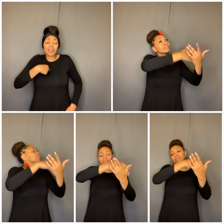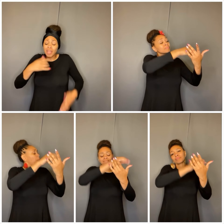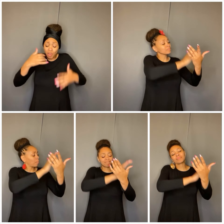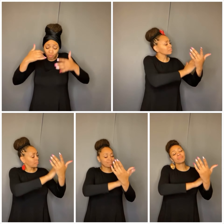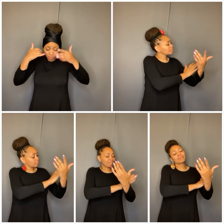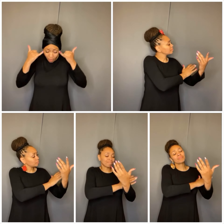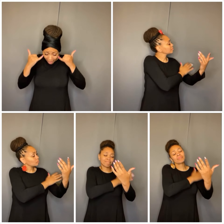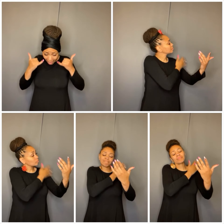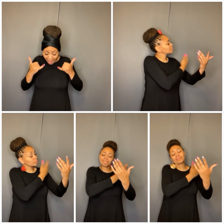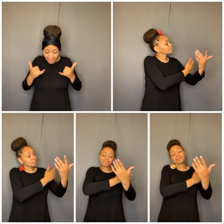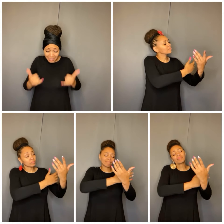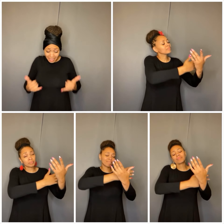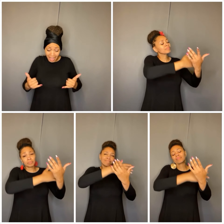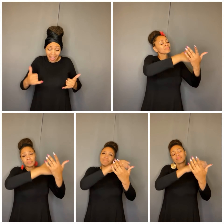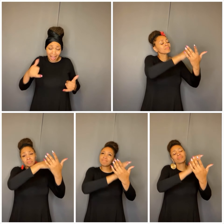I am right now